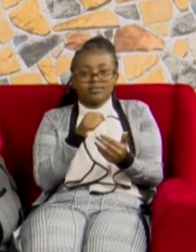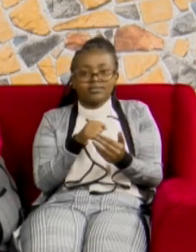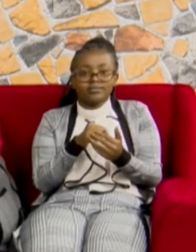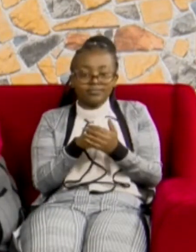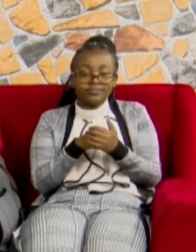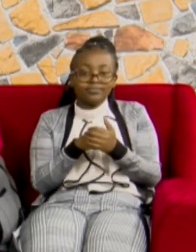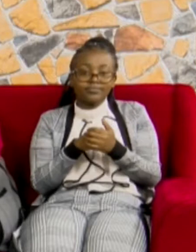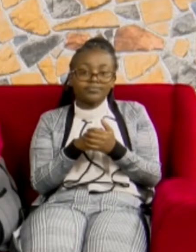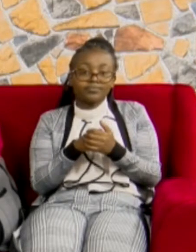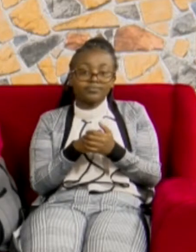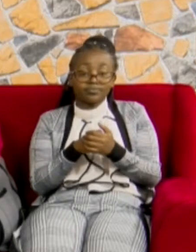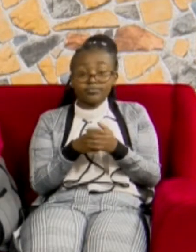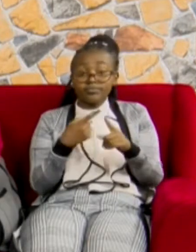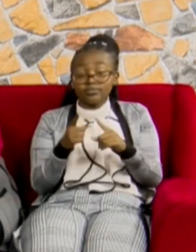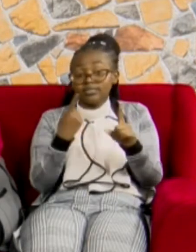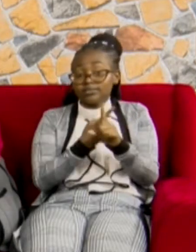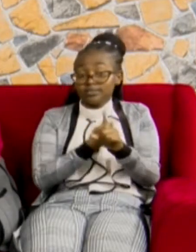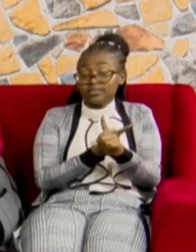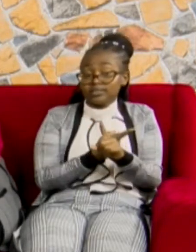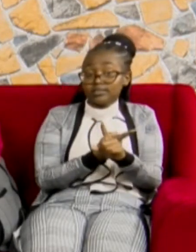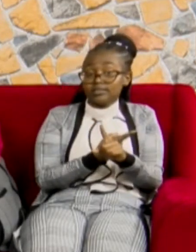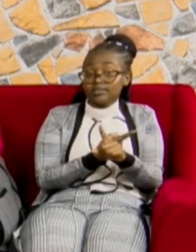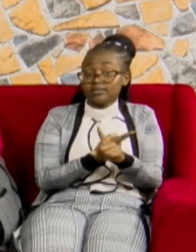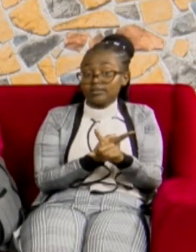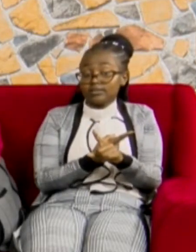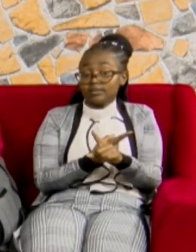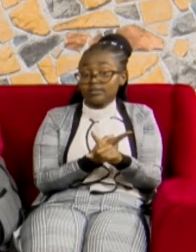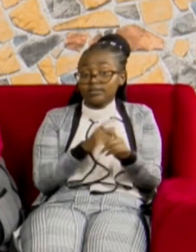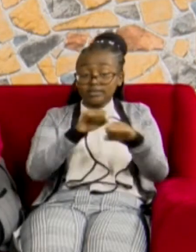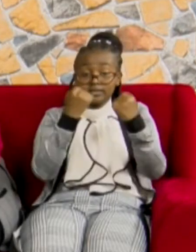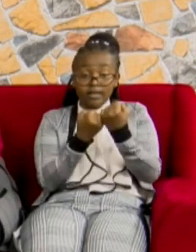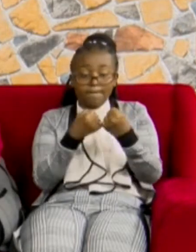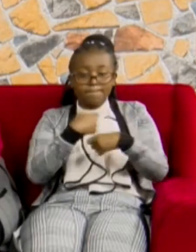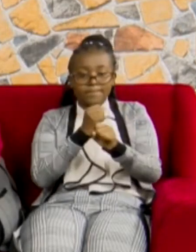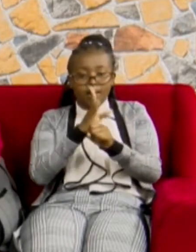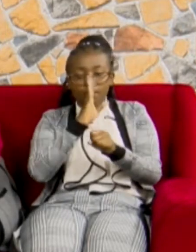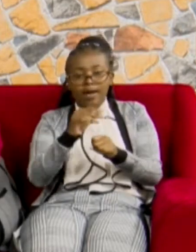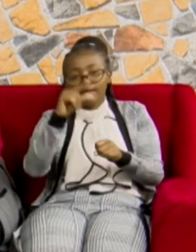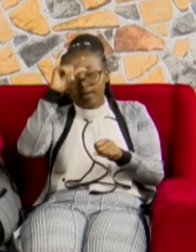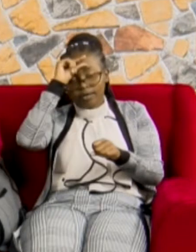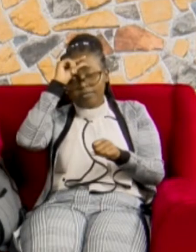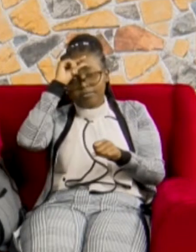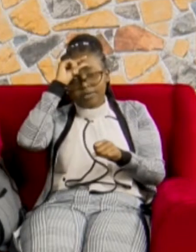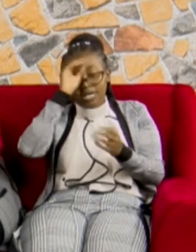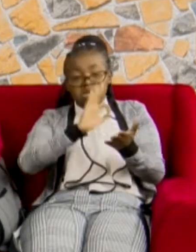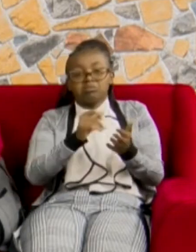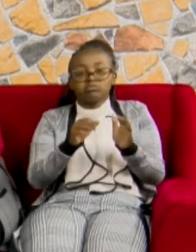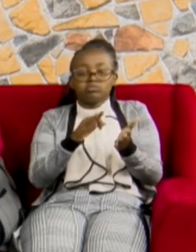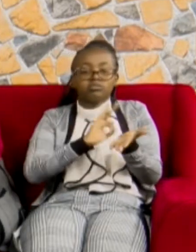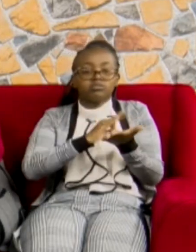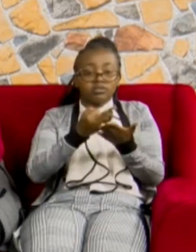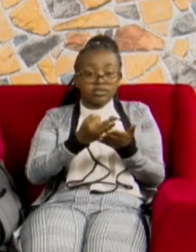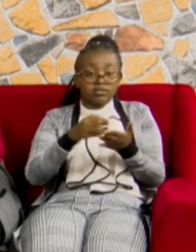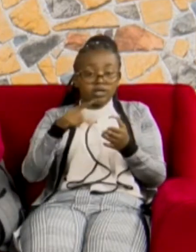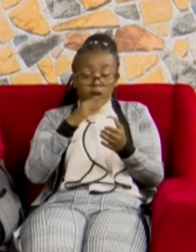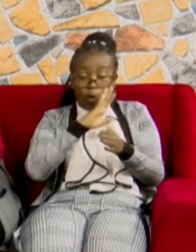And unfortunately, the difference is that like the Canadian system is funded by the government. Oh, it's government funded. It's government funded. So we can